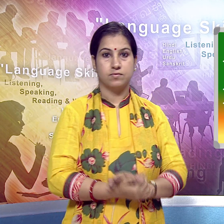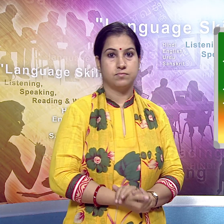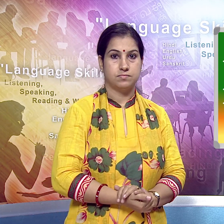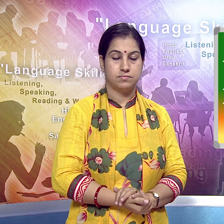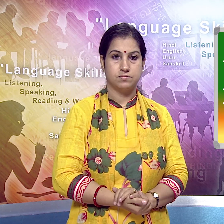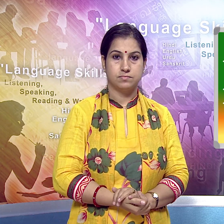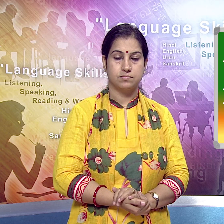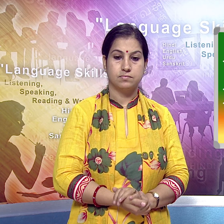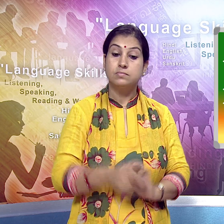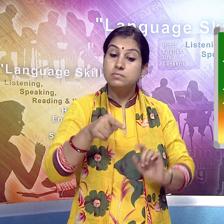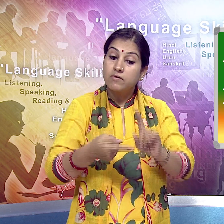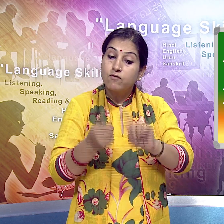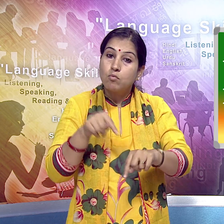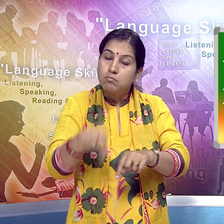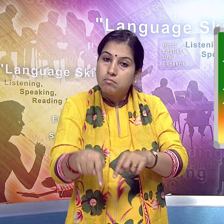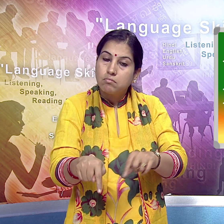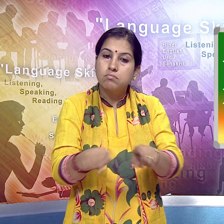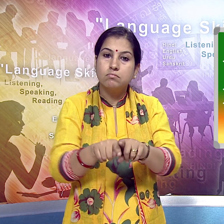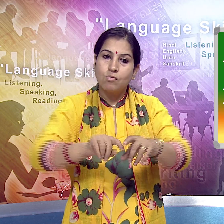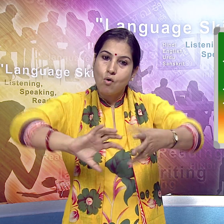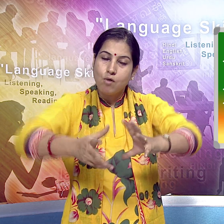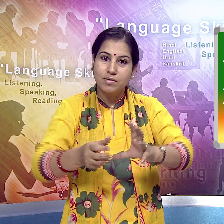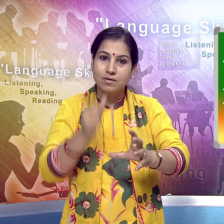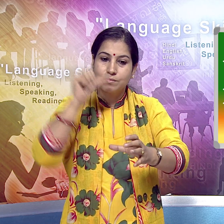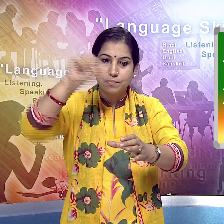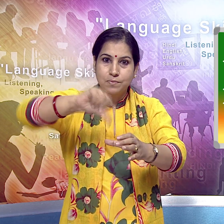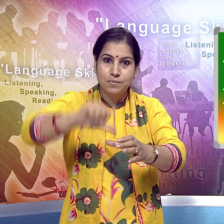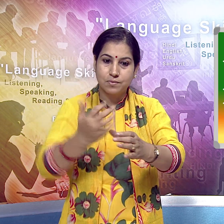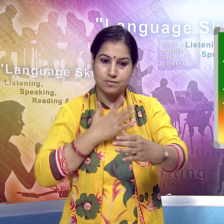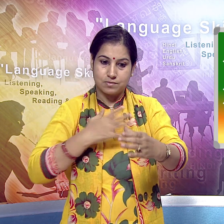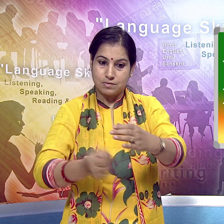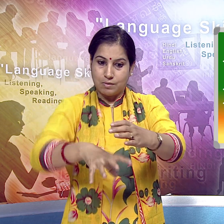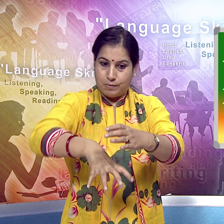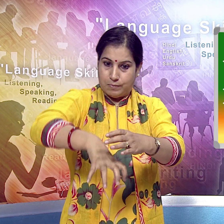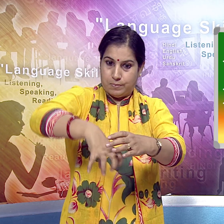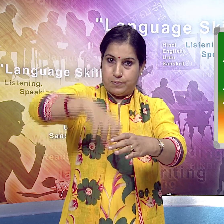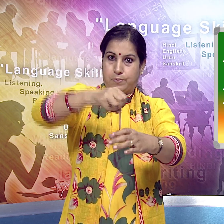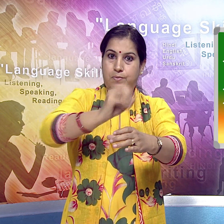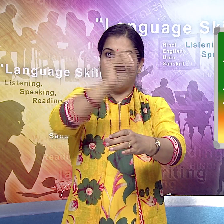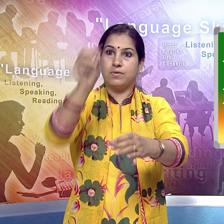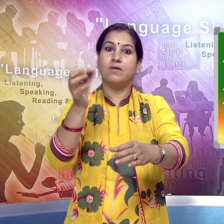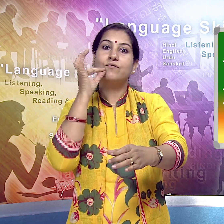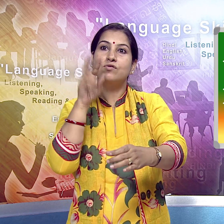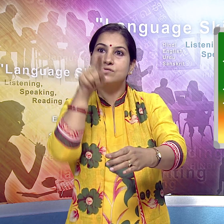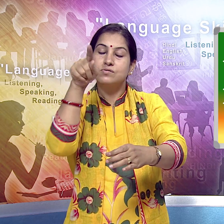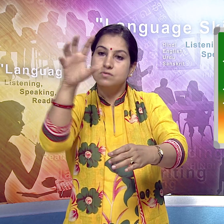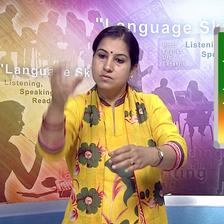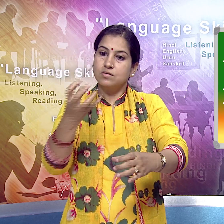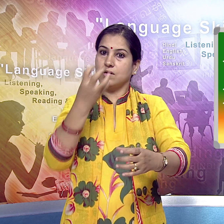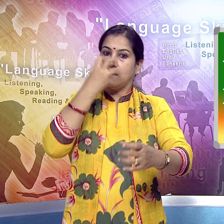And from there it reaches to the food that we eat. They occur in the food